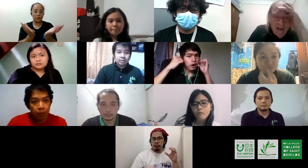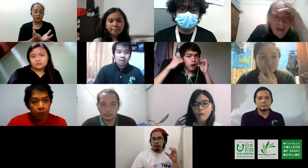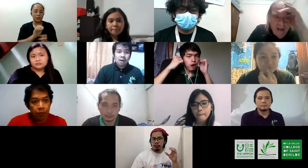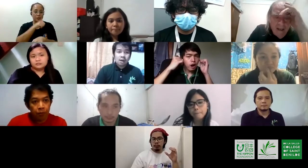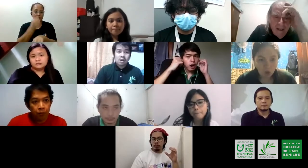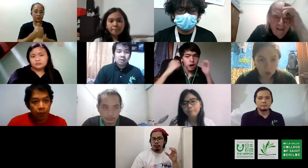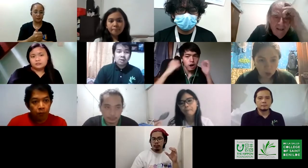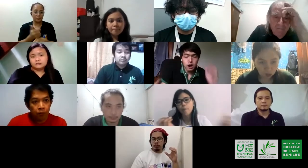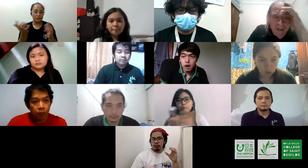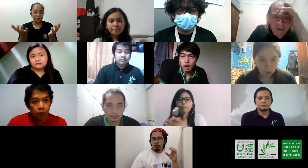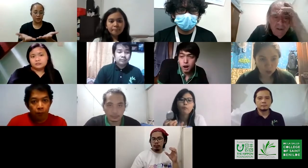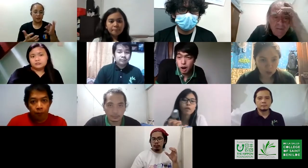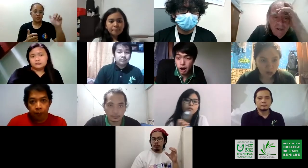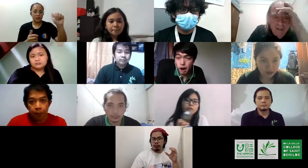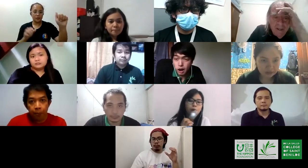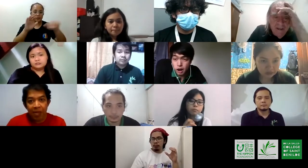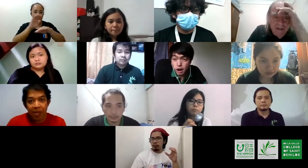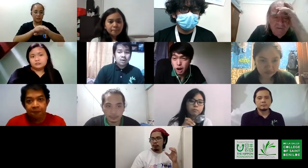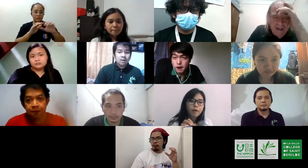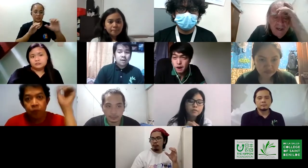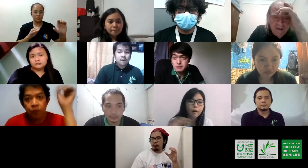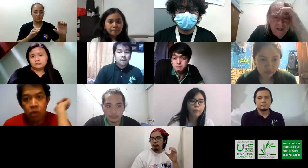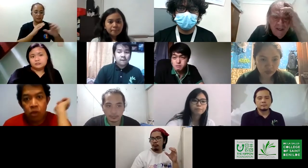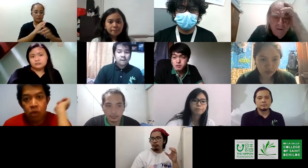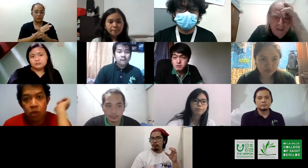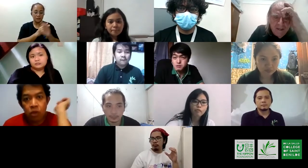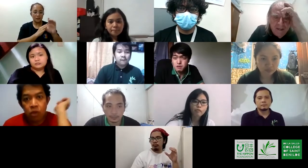A, England, B, Germany, C, France, D, USA.